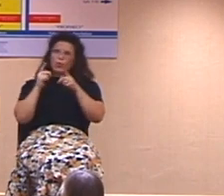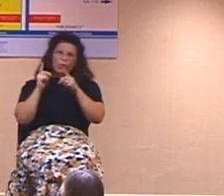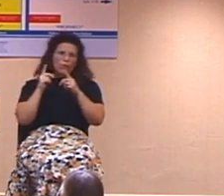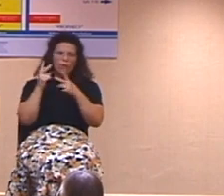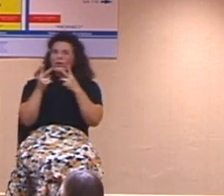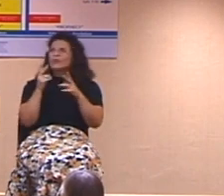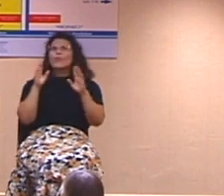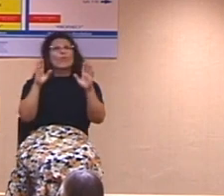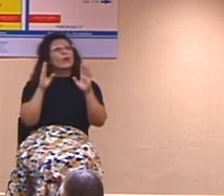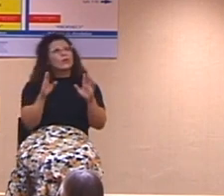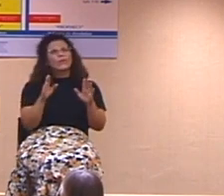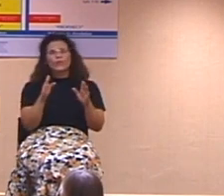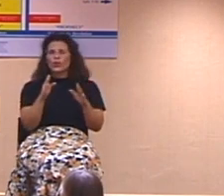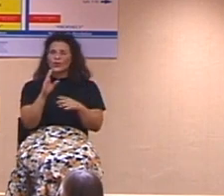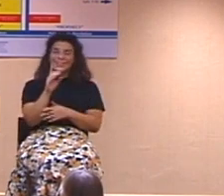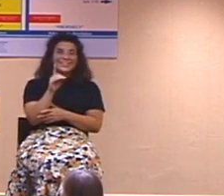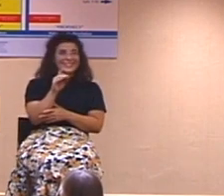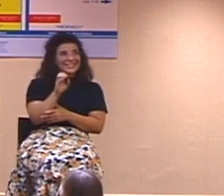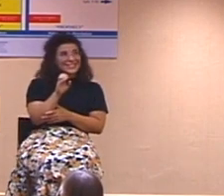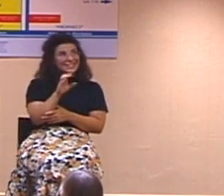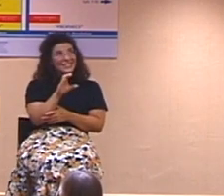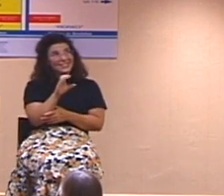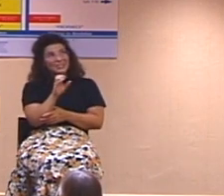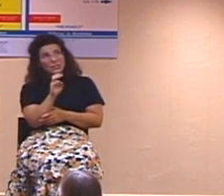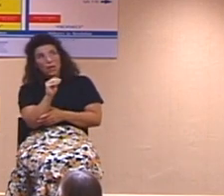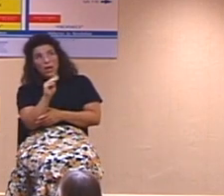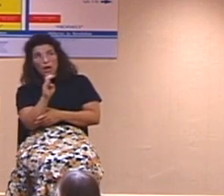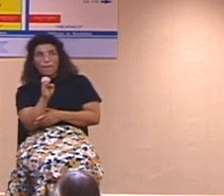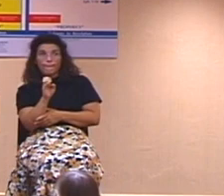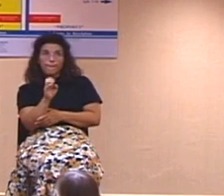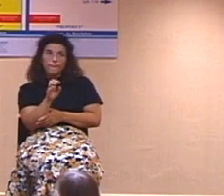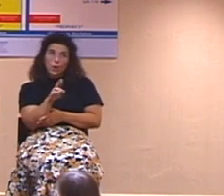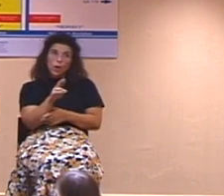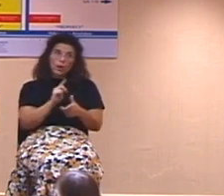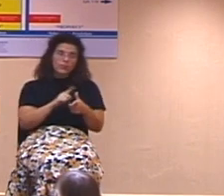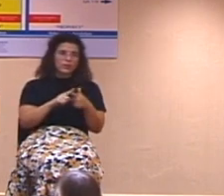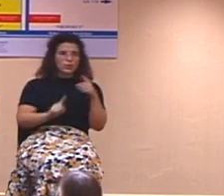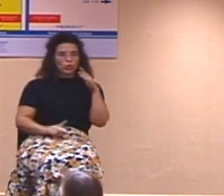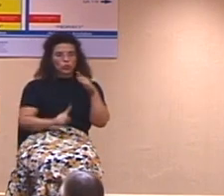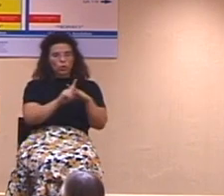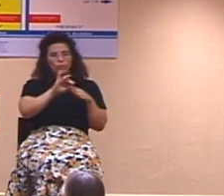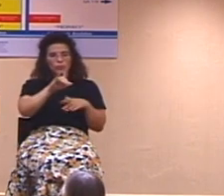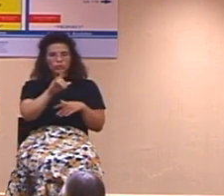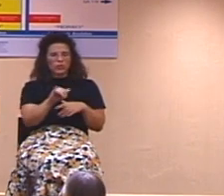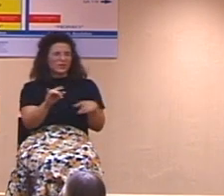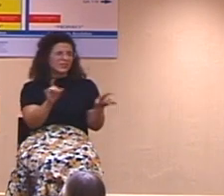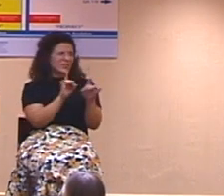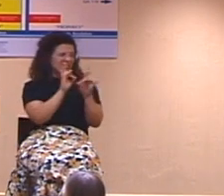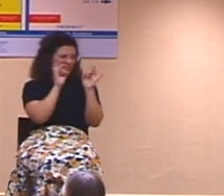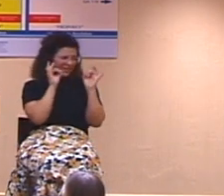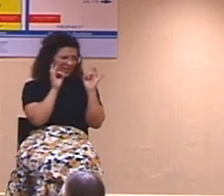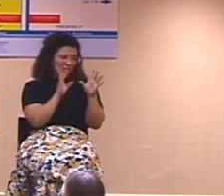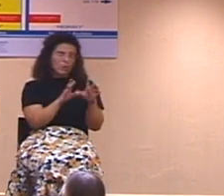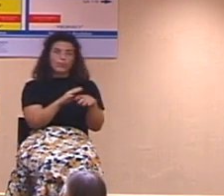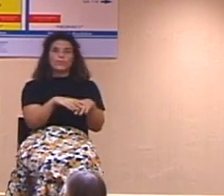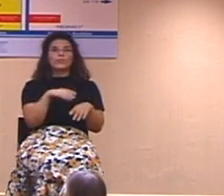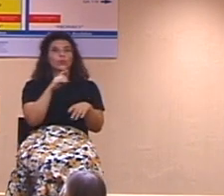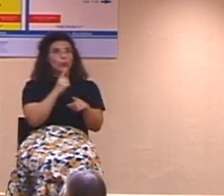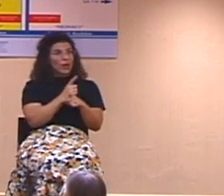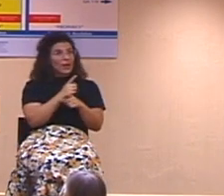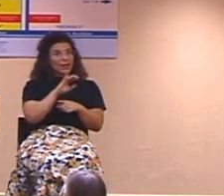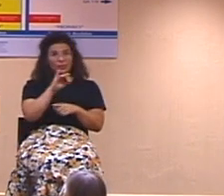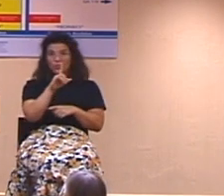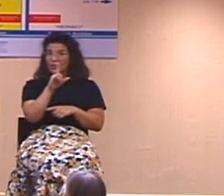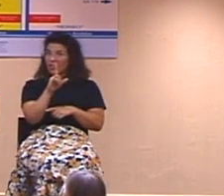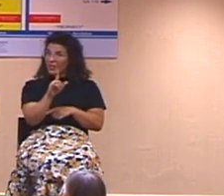wonderful. Well, yeah, it's December. And then they come in July. Oh, this is miserable. Yeah, it's